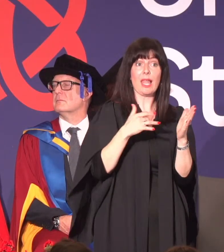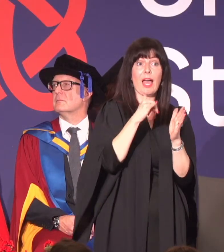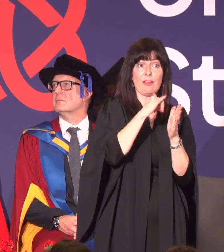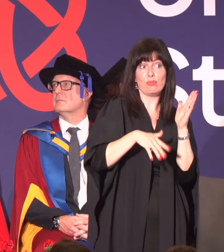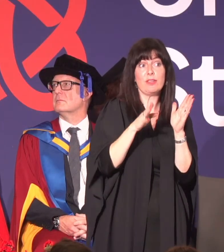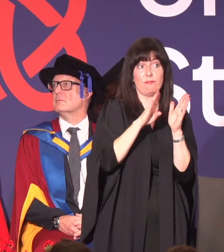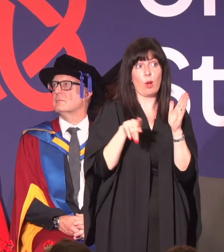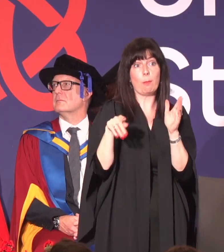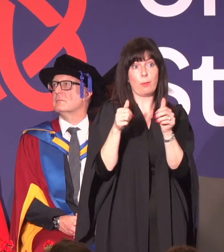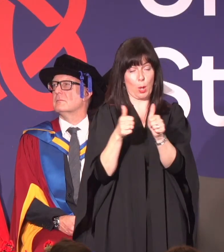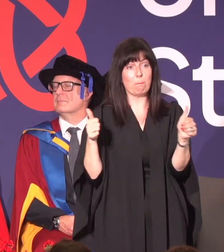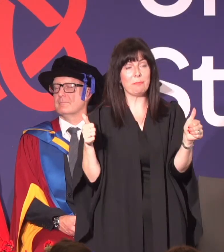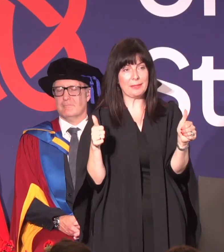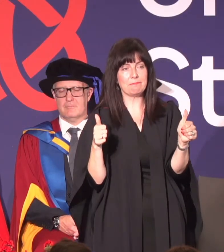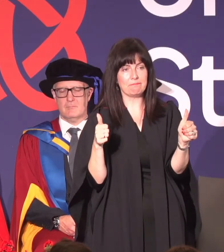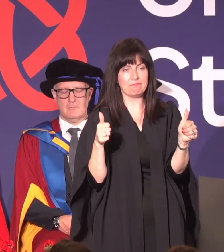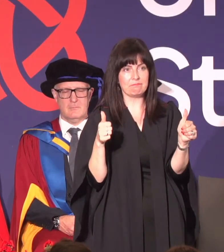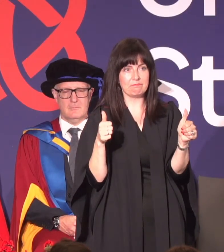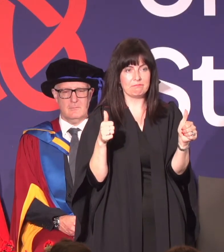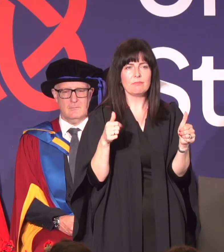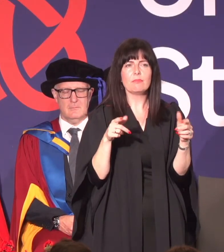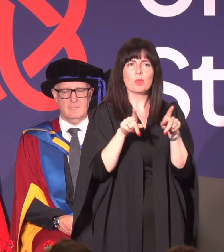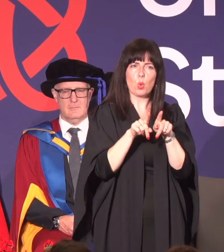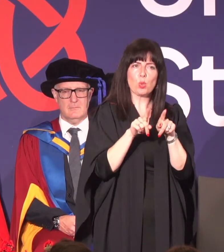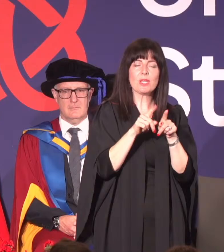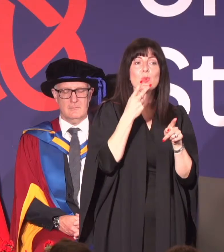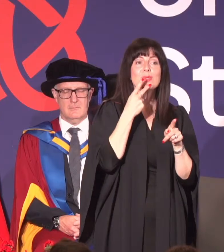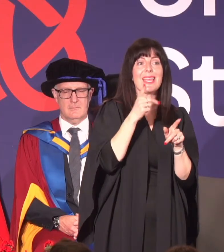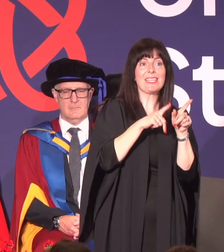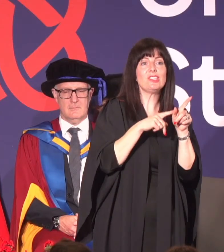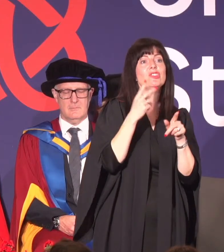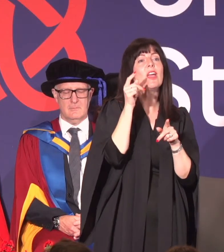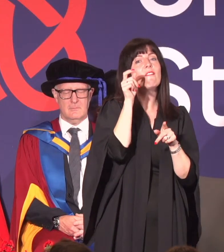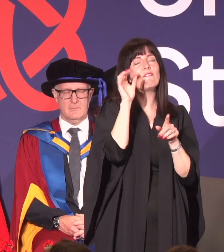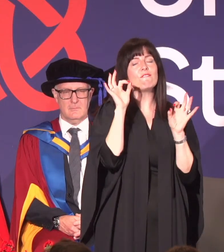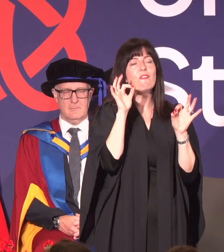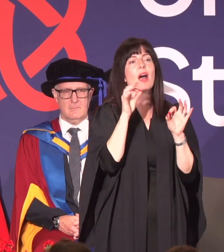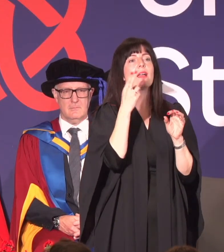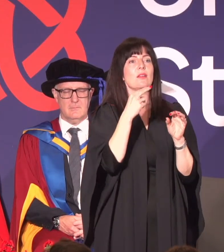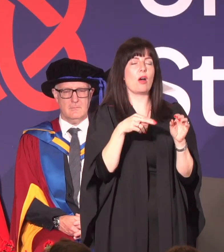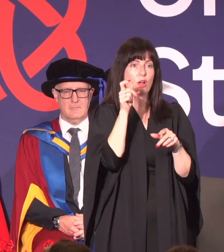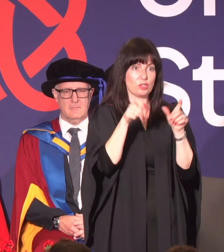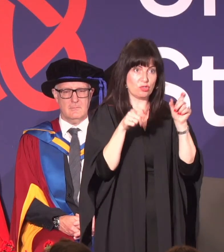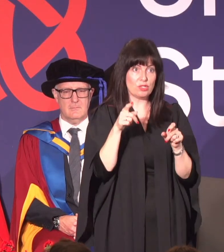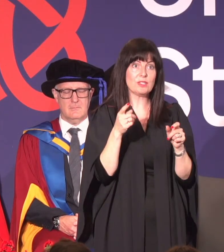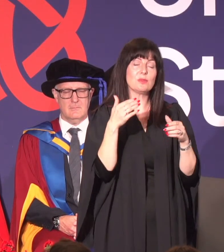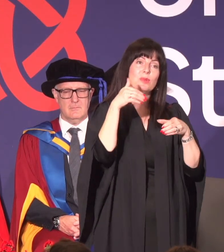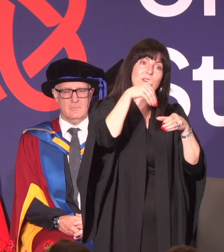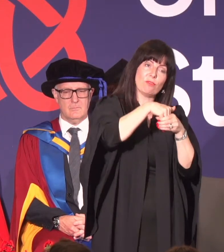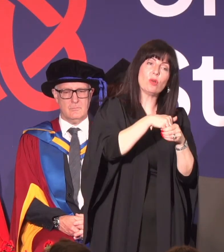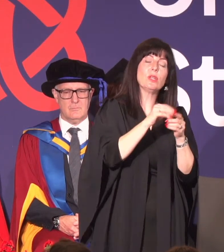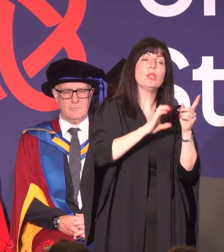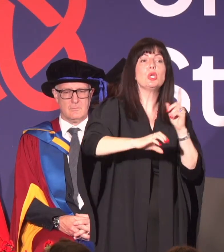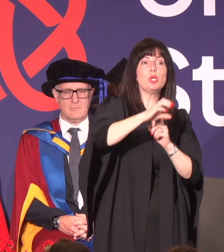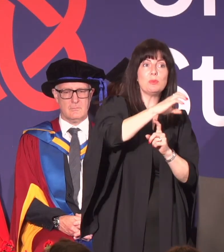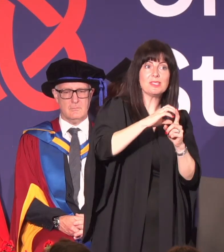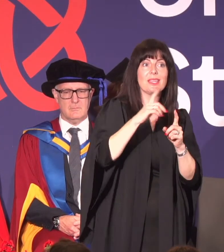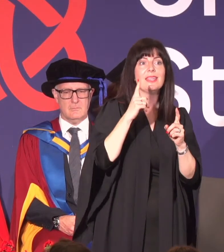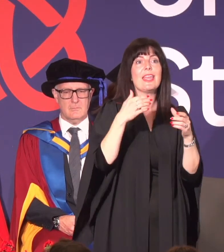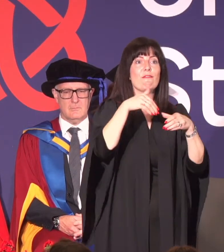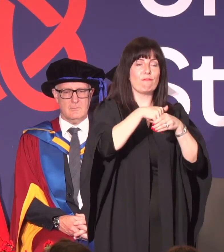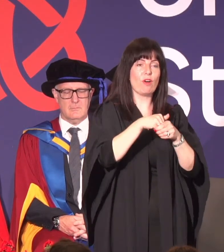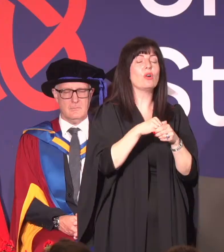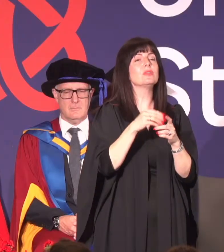company. Meanwhile, second-year fine arts students brought creativity into the community, contributing to